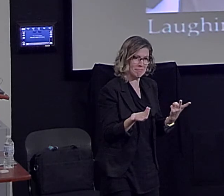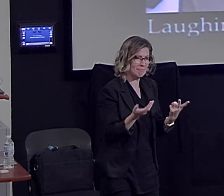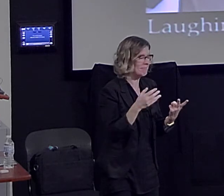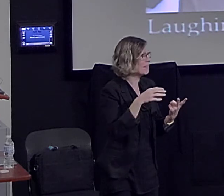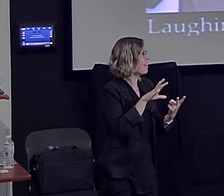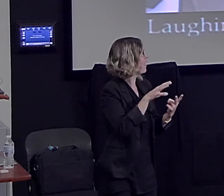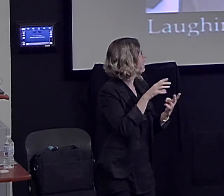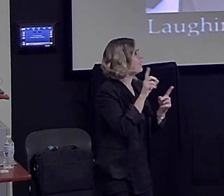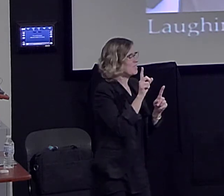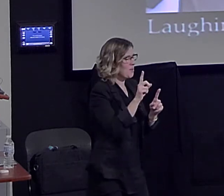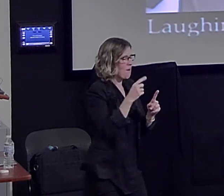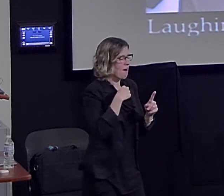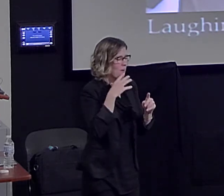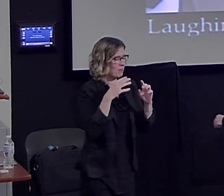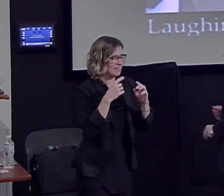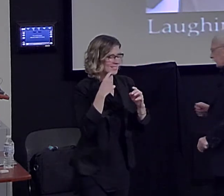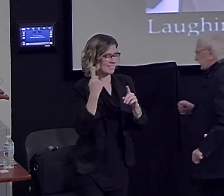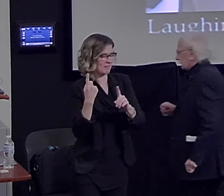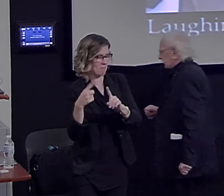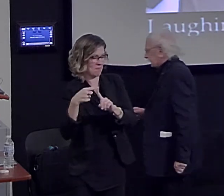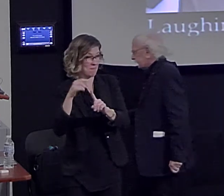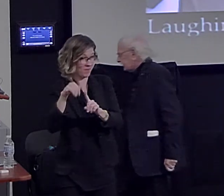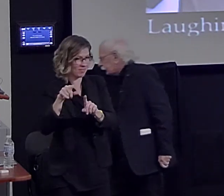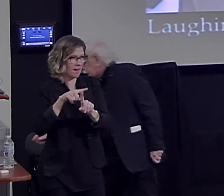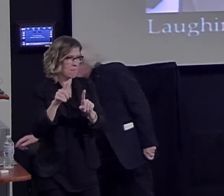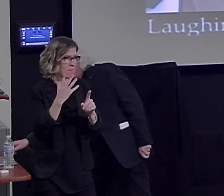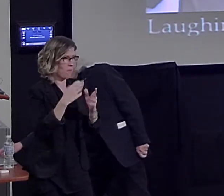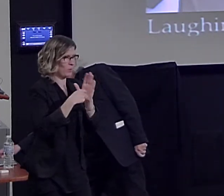Before commenting, I will show you something.